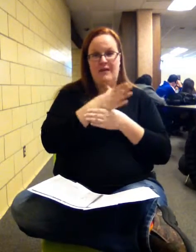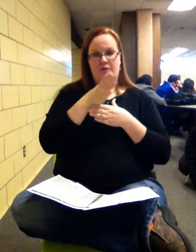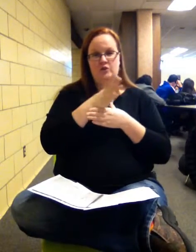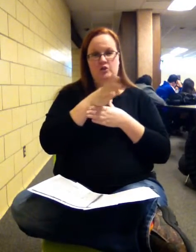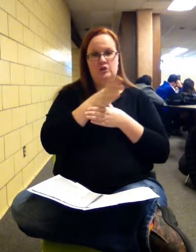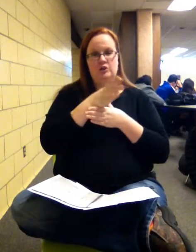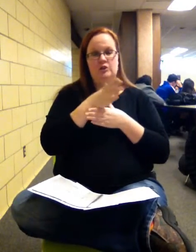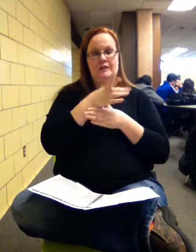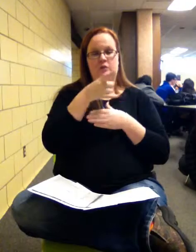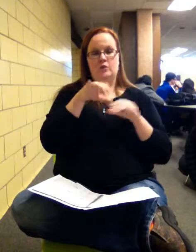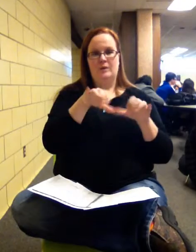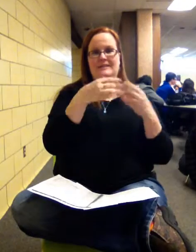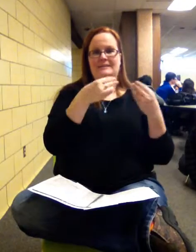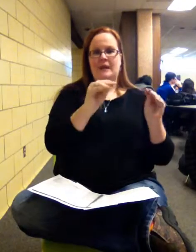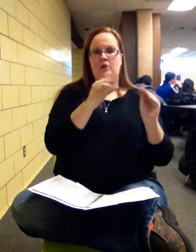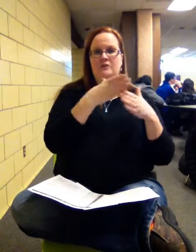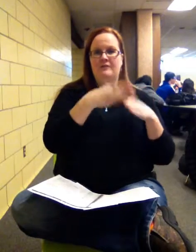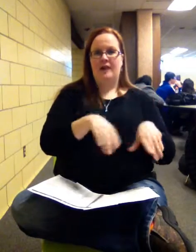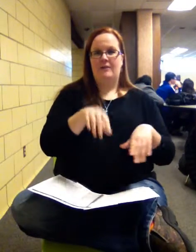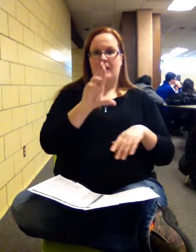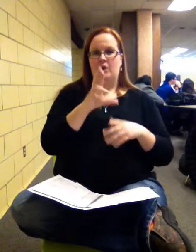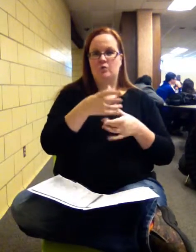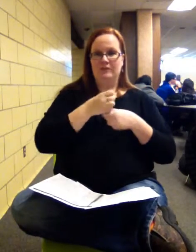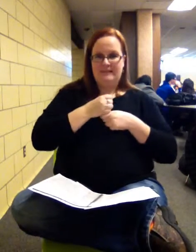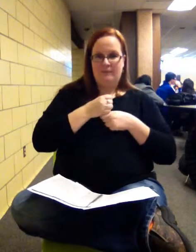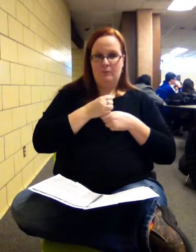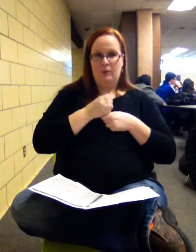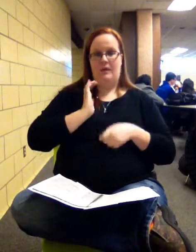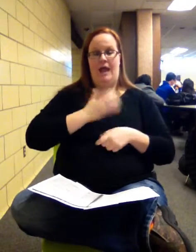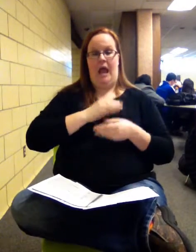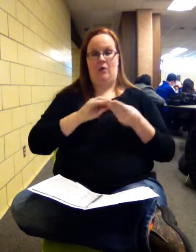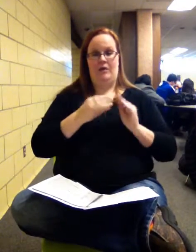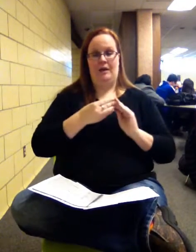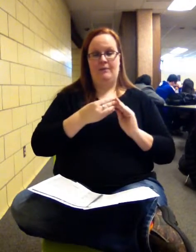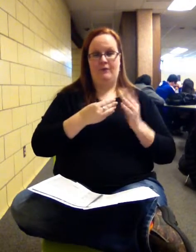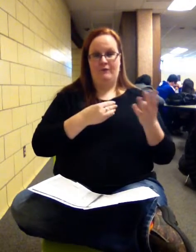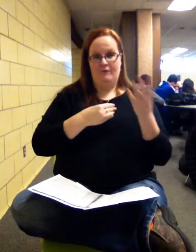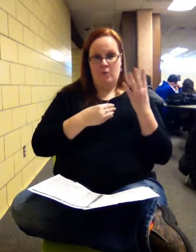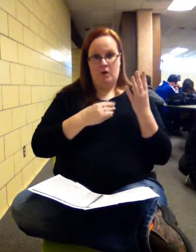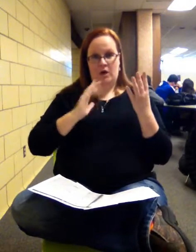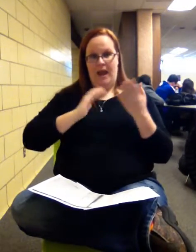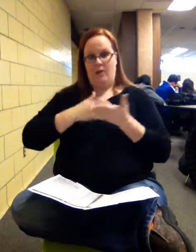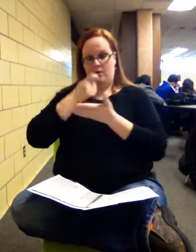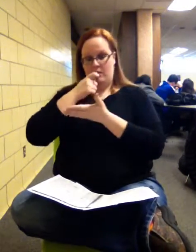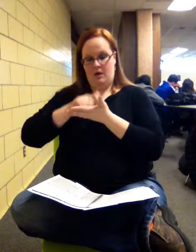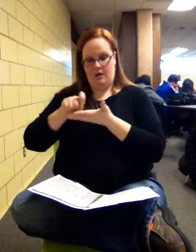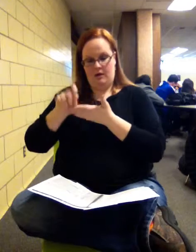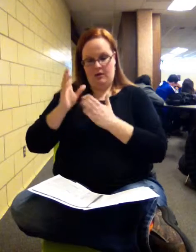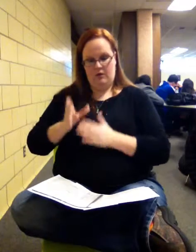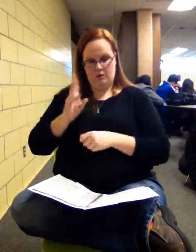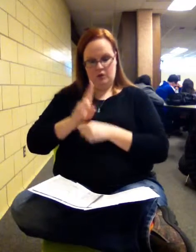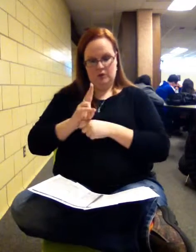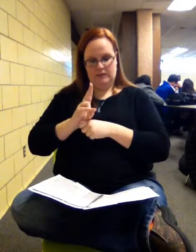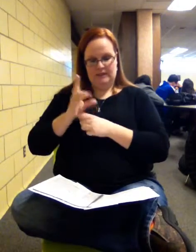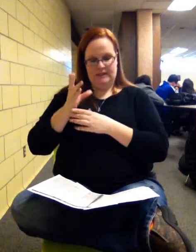doing sales divided by receivables. If you look at our number 4, our author is using average receivables then